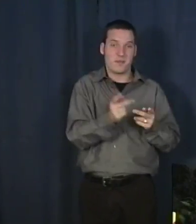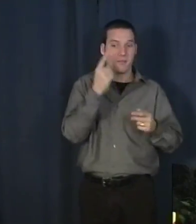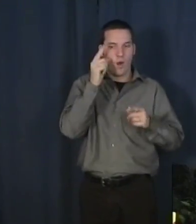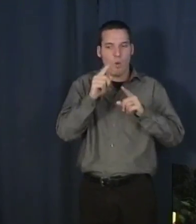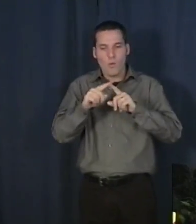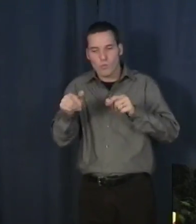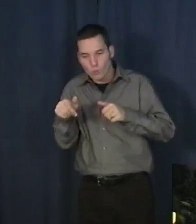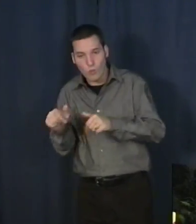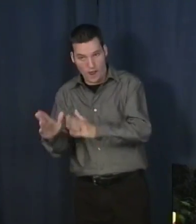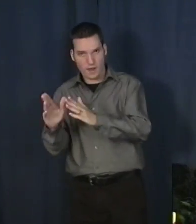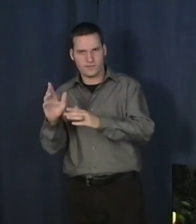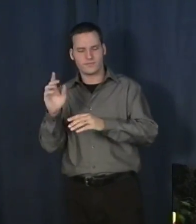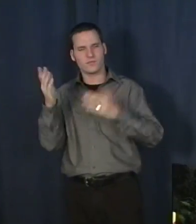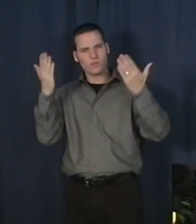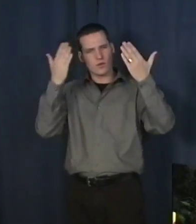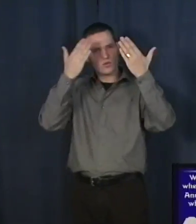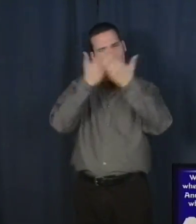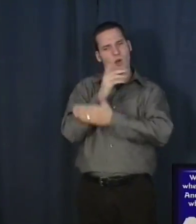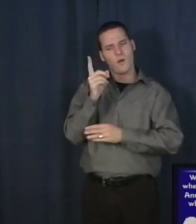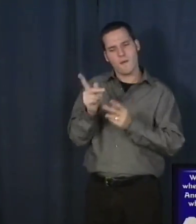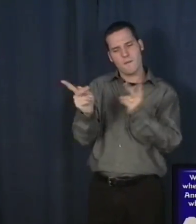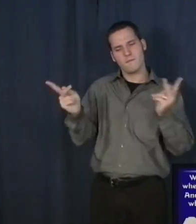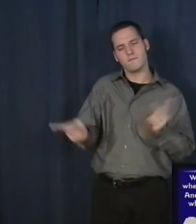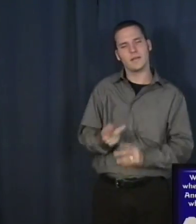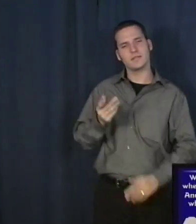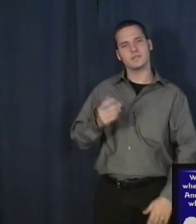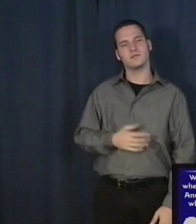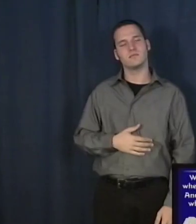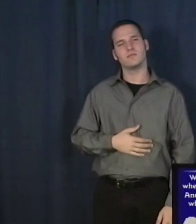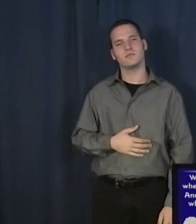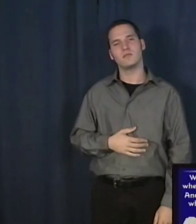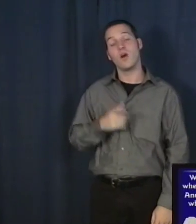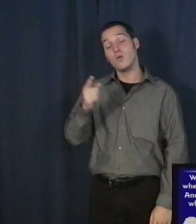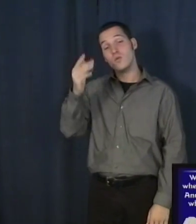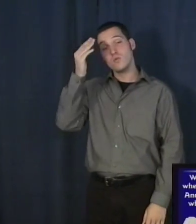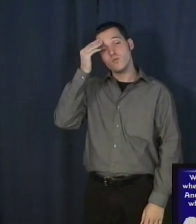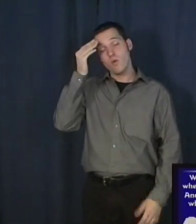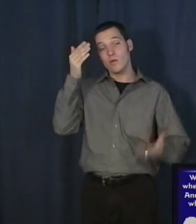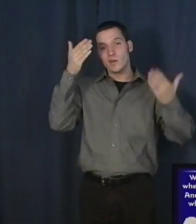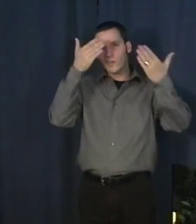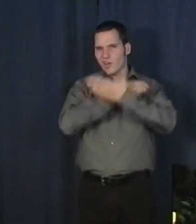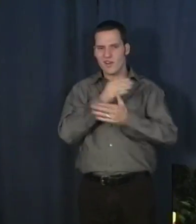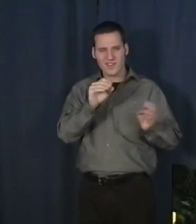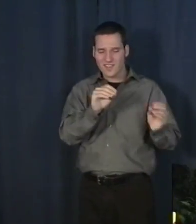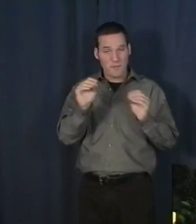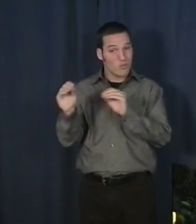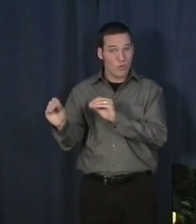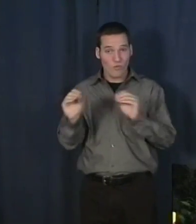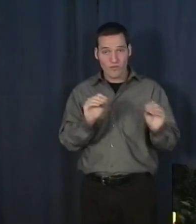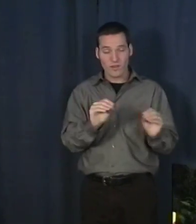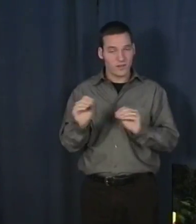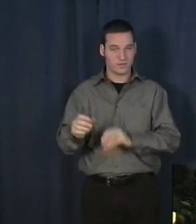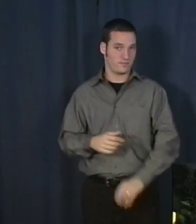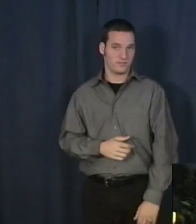way. But then it says, as for darkness, where's the place thereof? Hey, did you know darkness can't